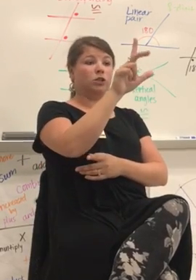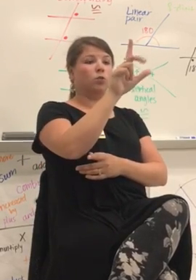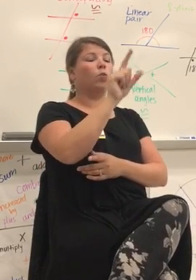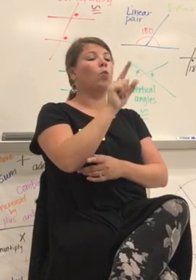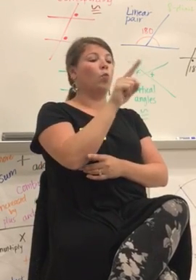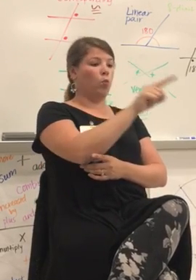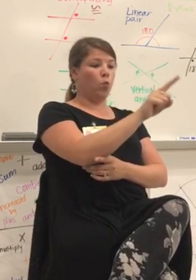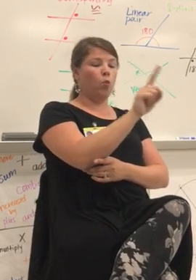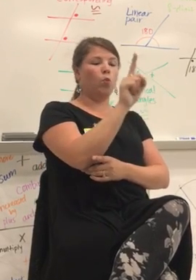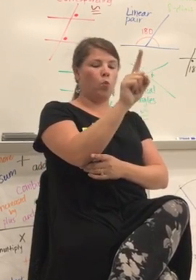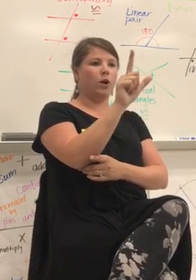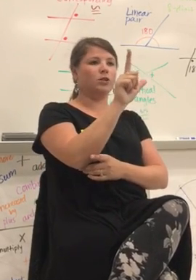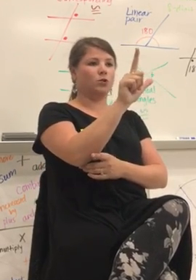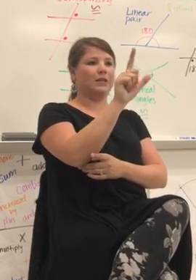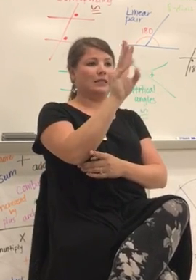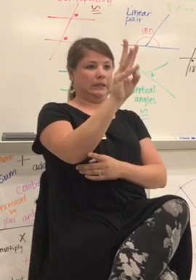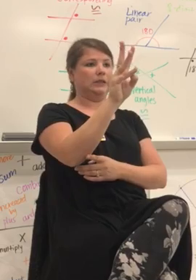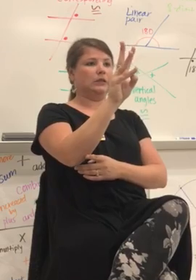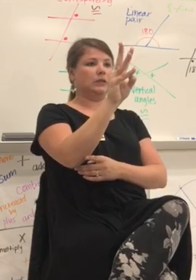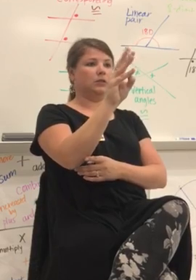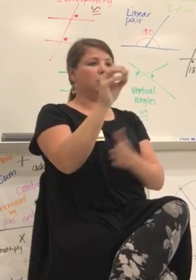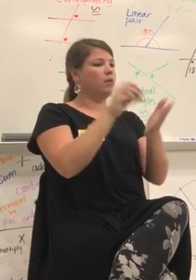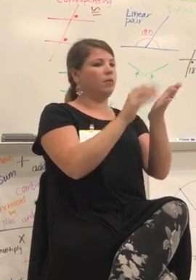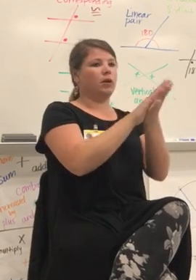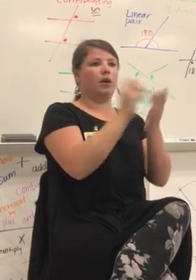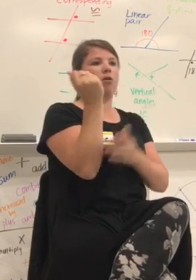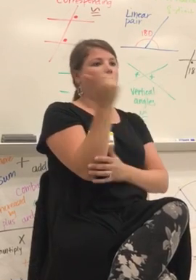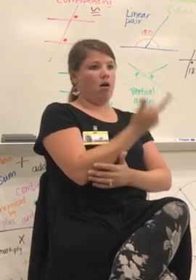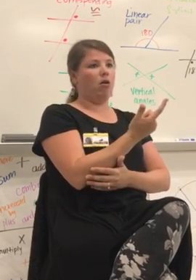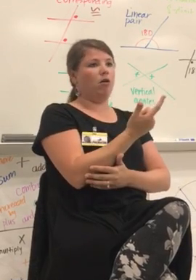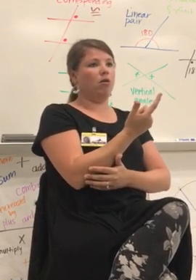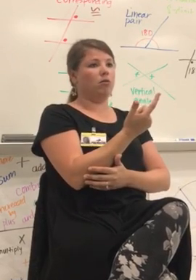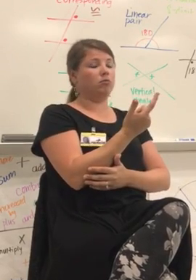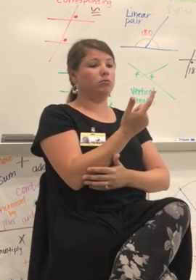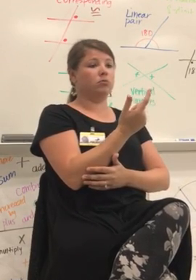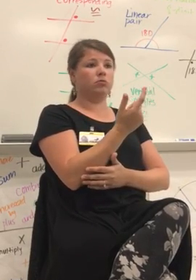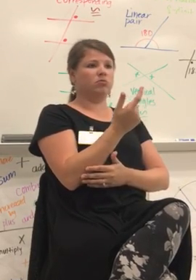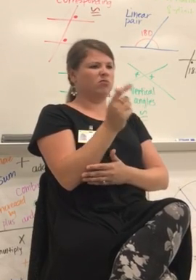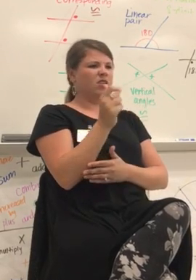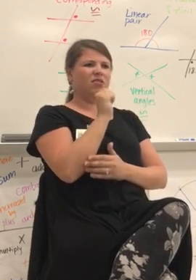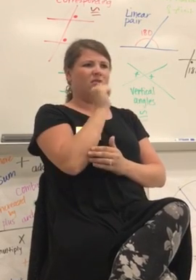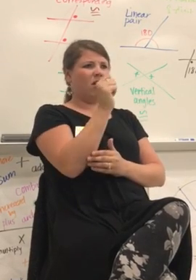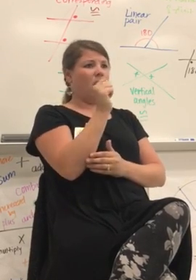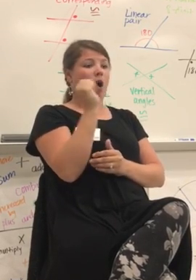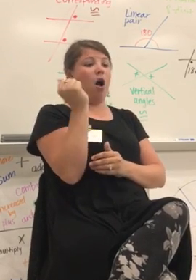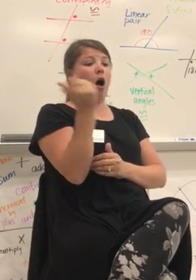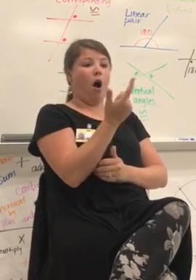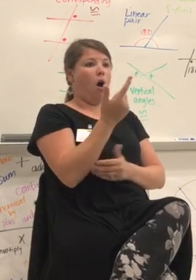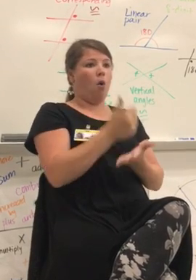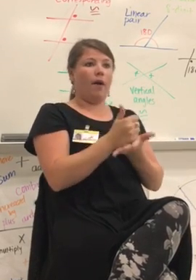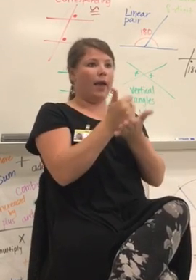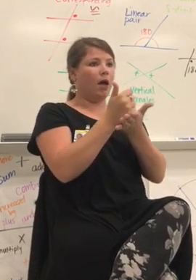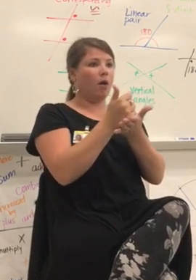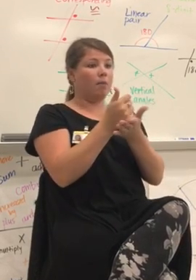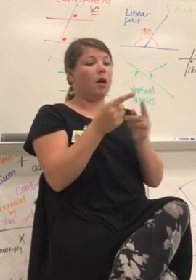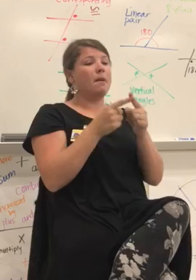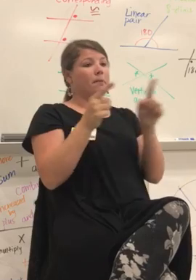all those vertical angles. Not all of them may help you, but some of them will. Okay. All right. How